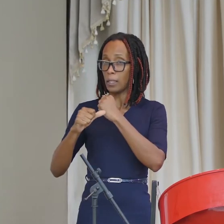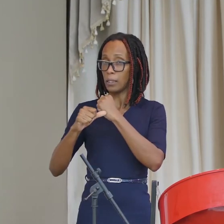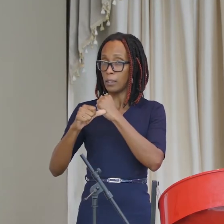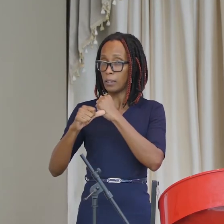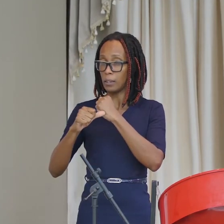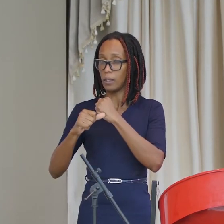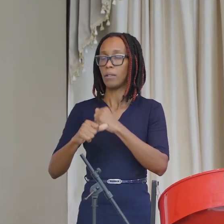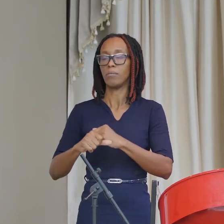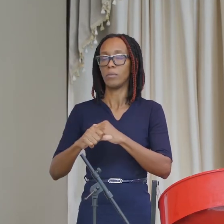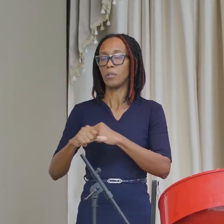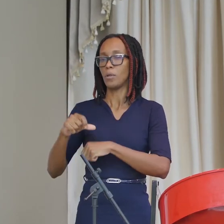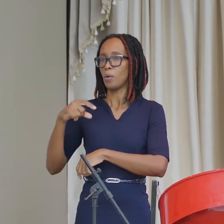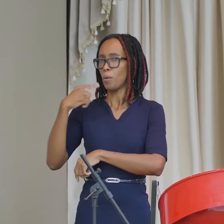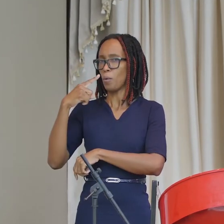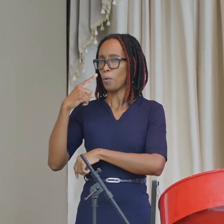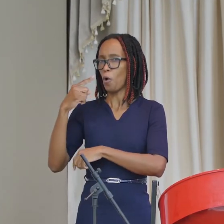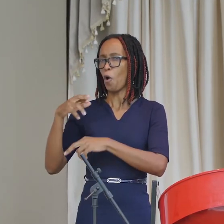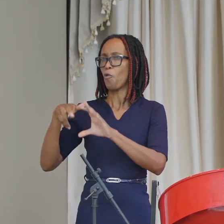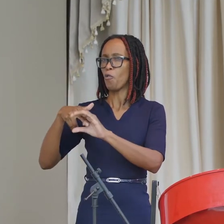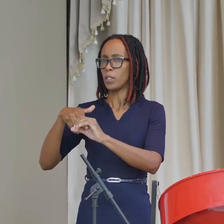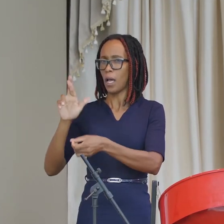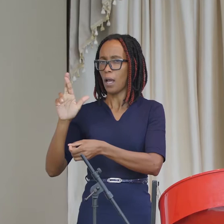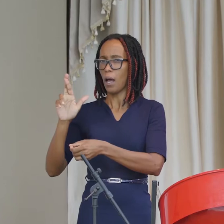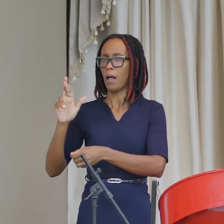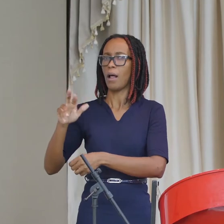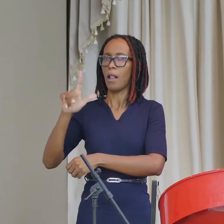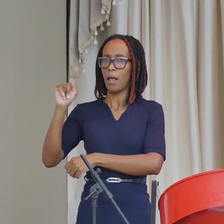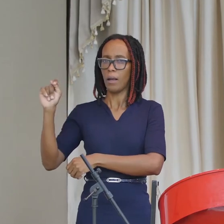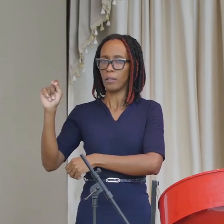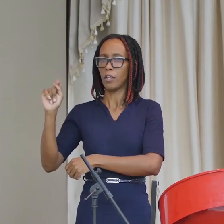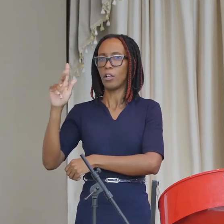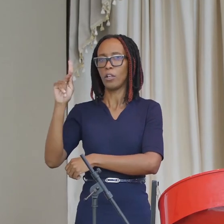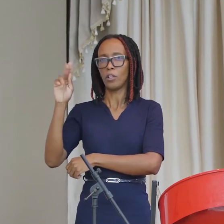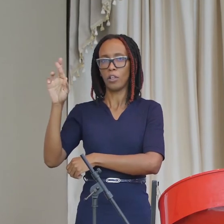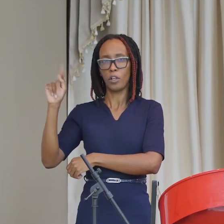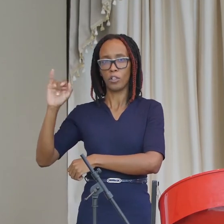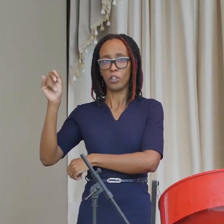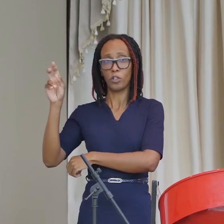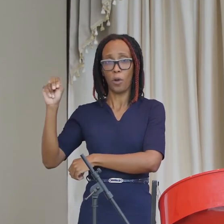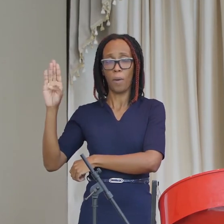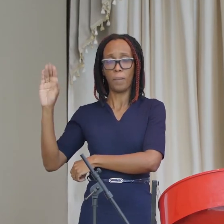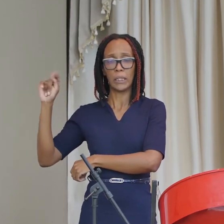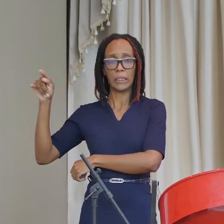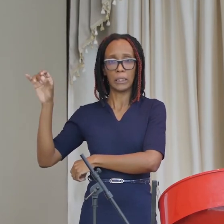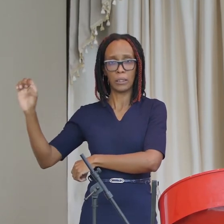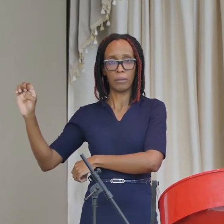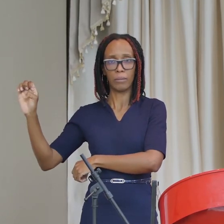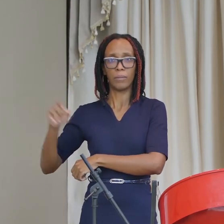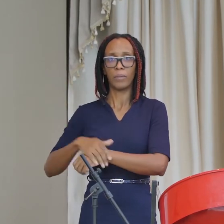Operations, Retired Lieutenant Commander, Kirk Jean-Baptiste, Deputy National Scout Commissioner,